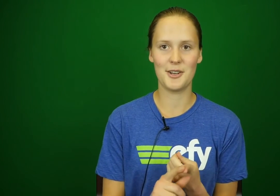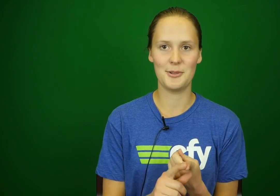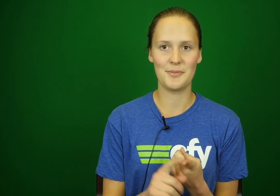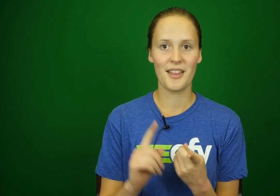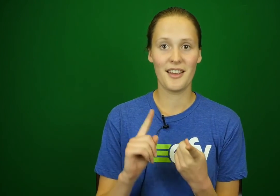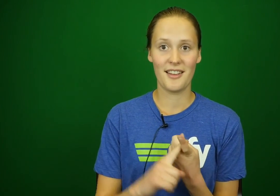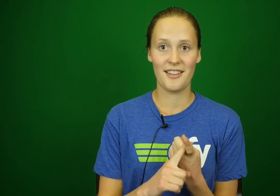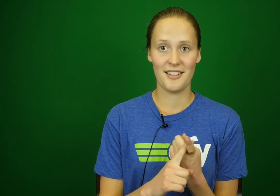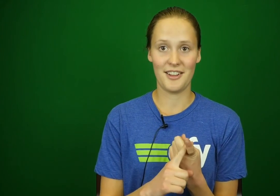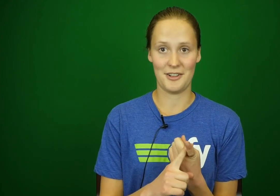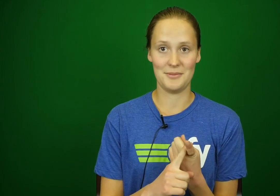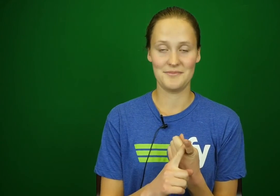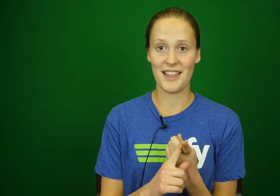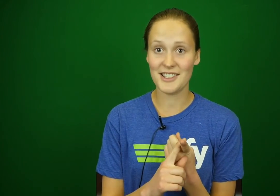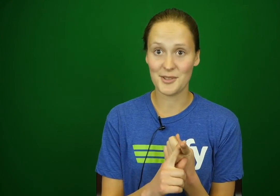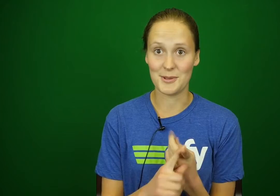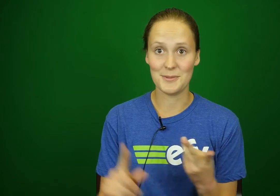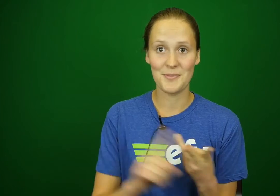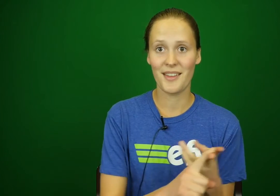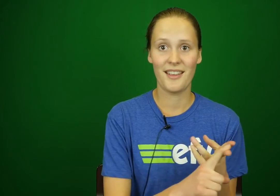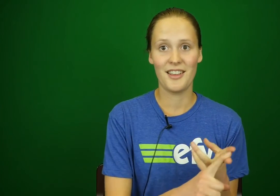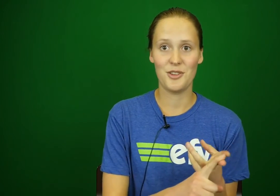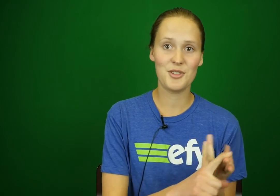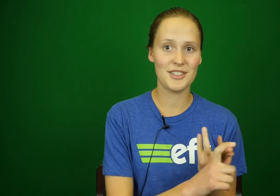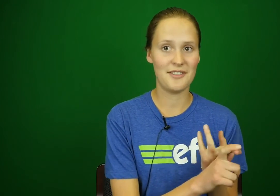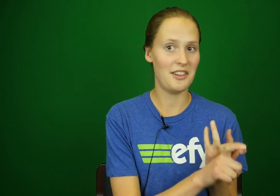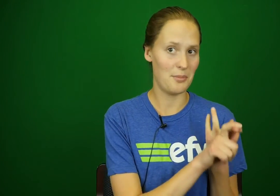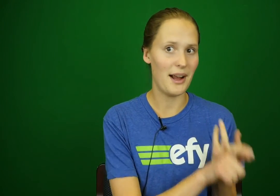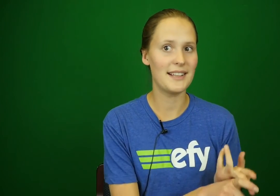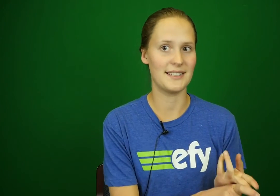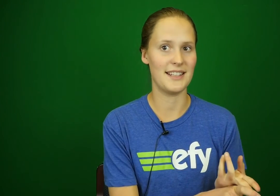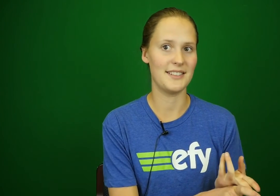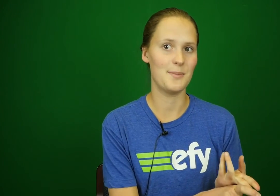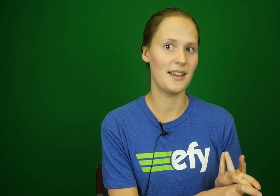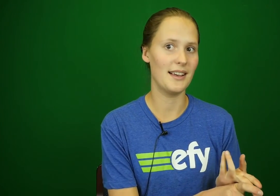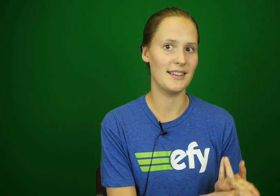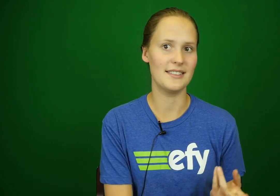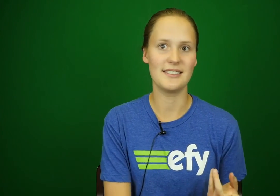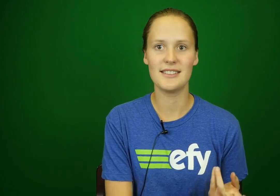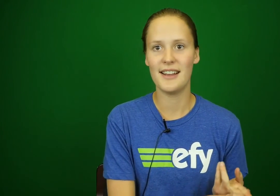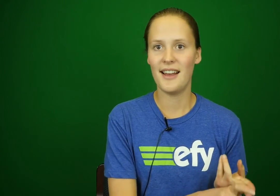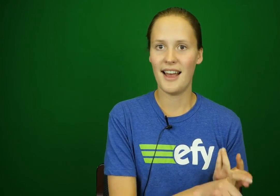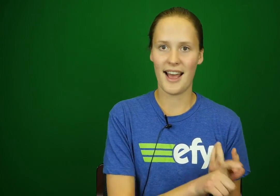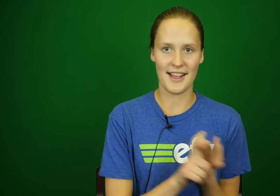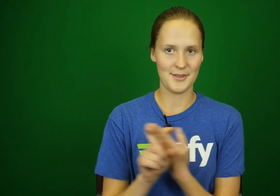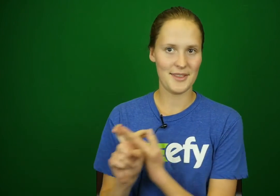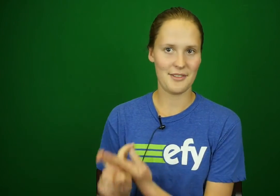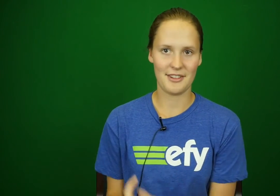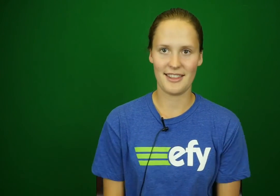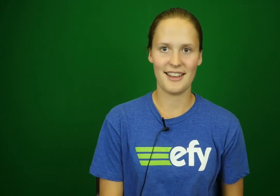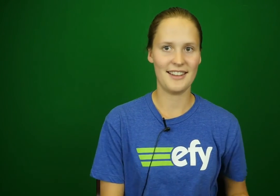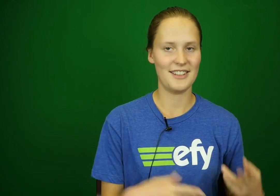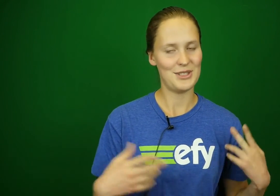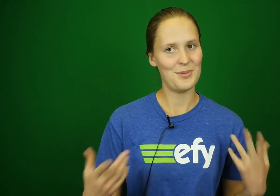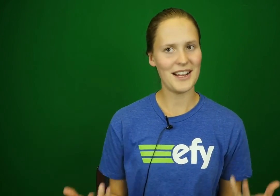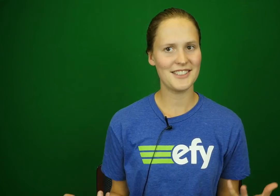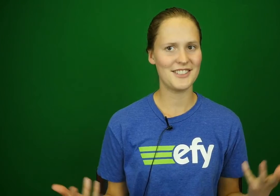So, that's cool. You should definitely practice these because, as with everything, unless you practice, you're not